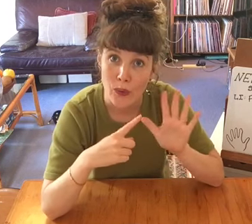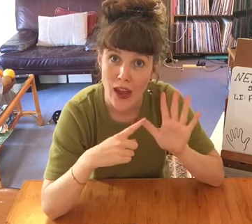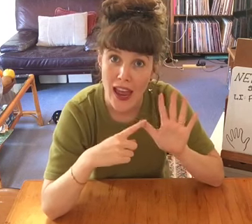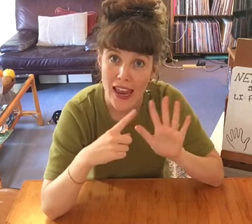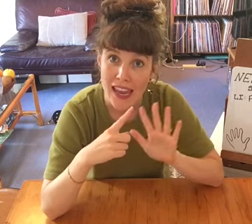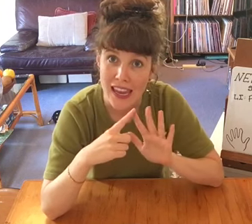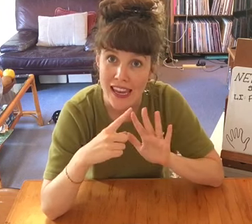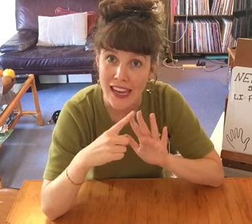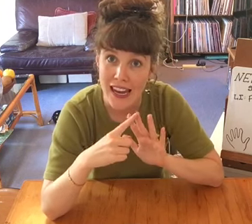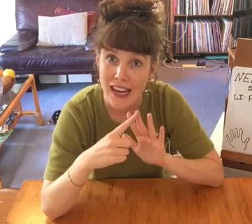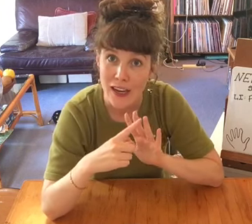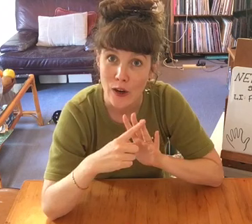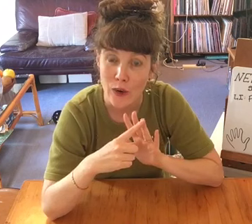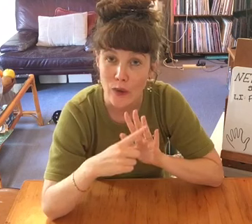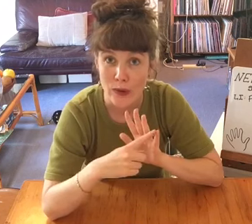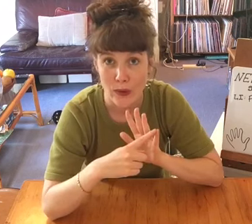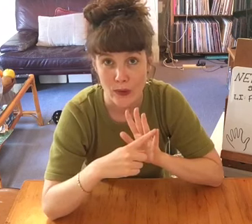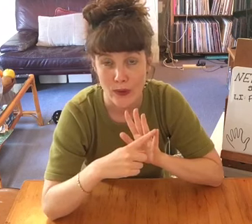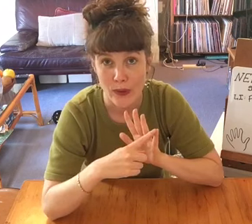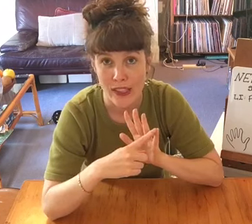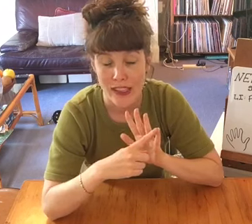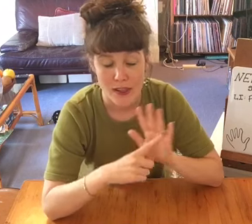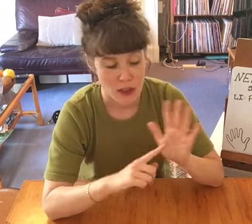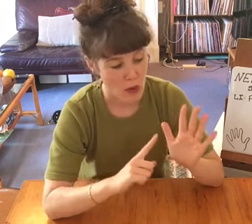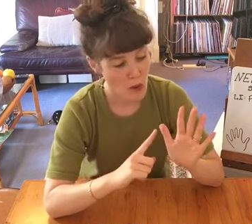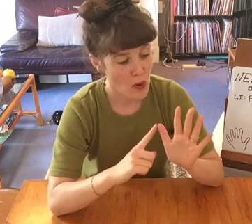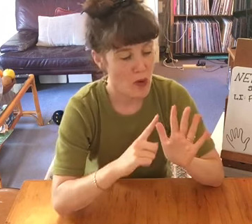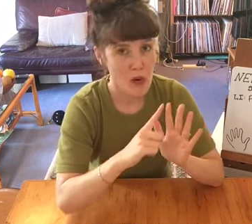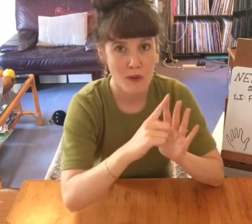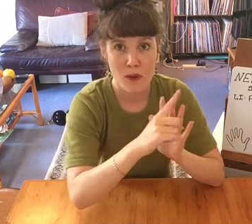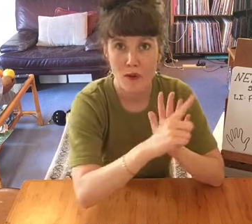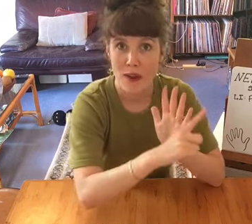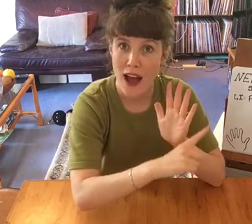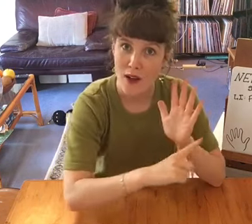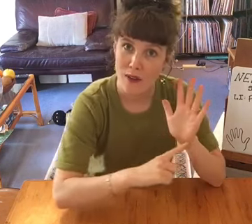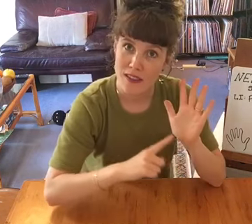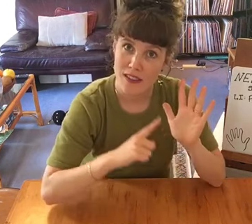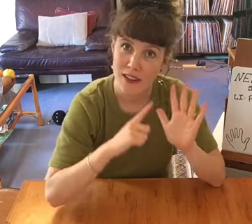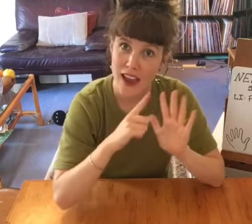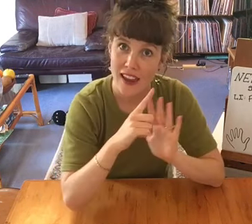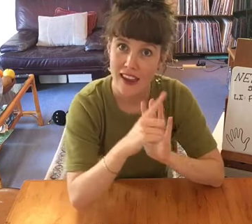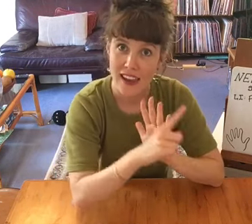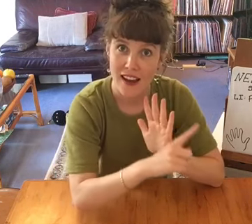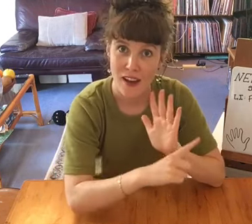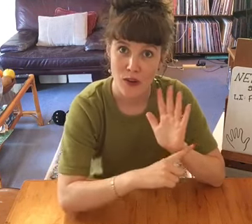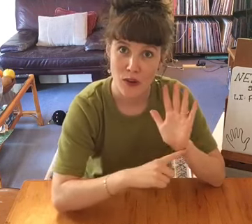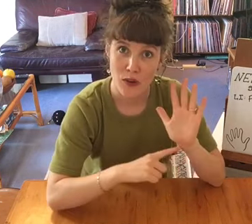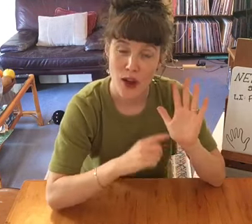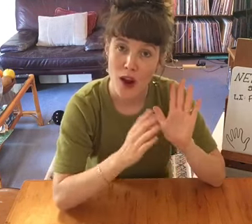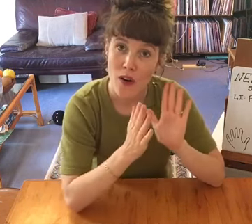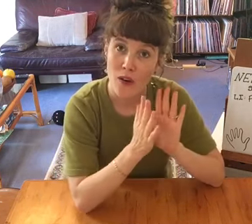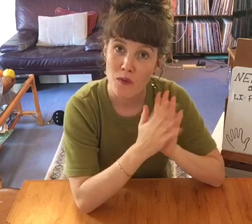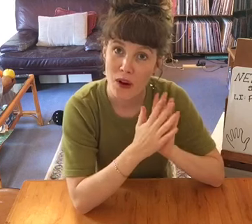A, E, I, O, U. So all of your vowels, A, E, I, O, U, are on one